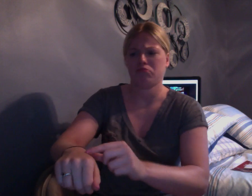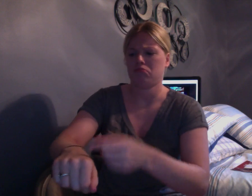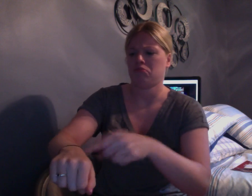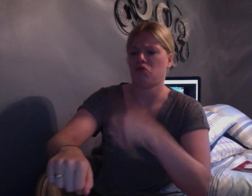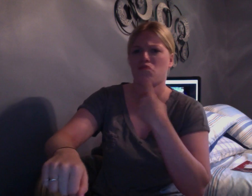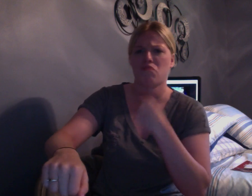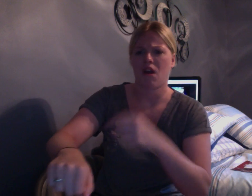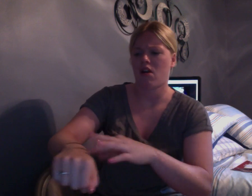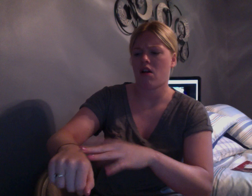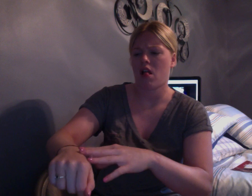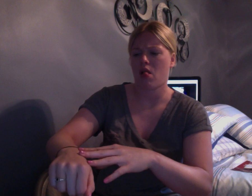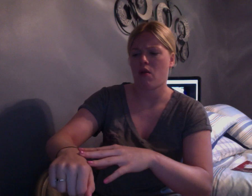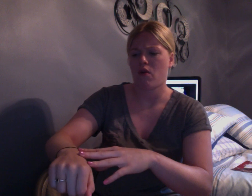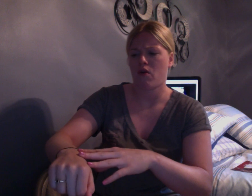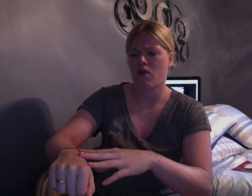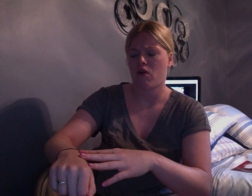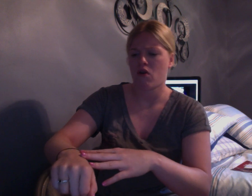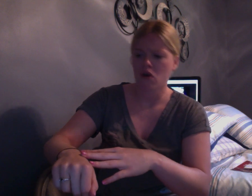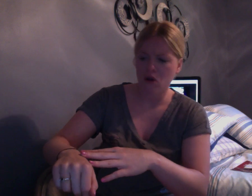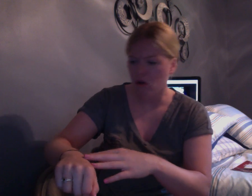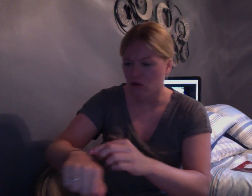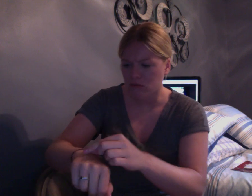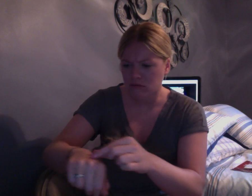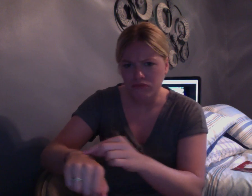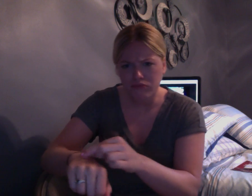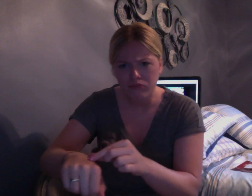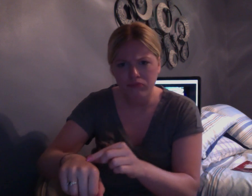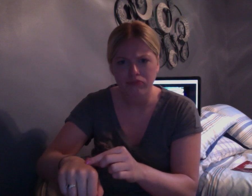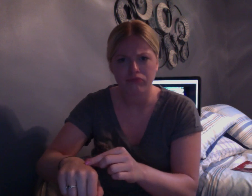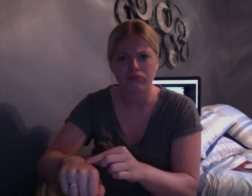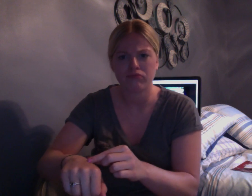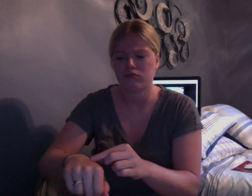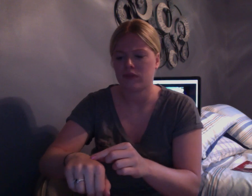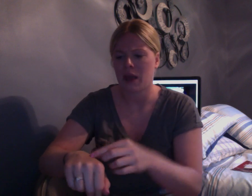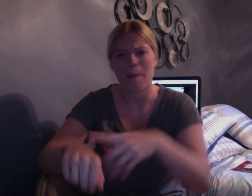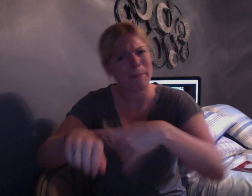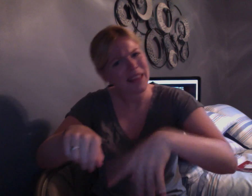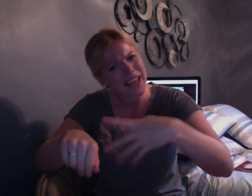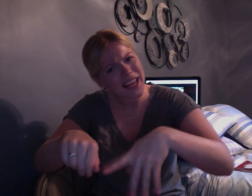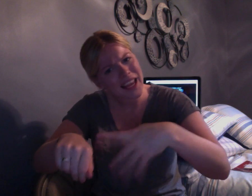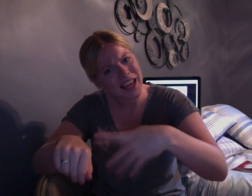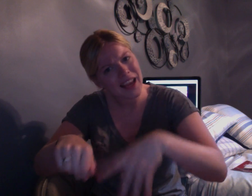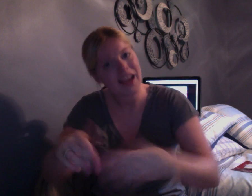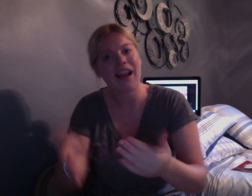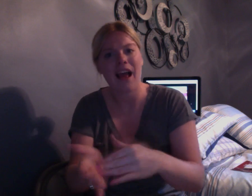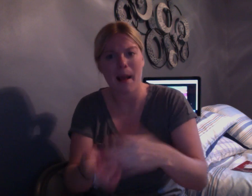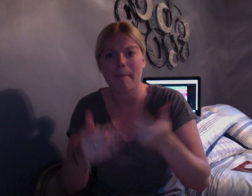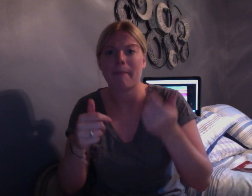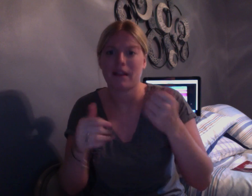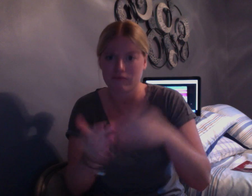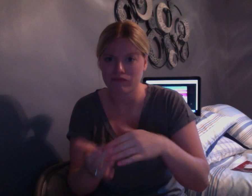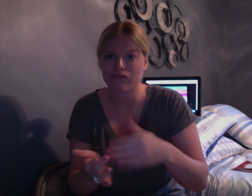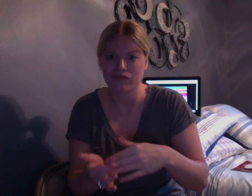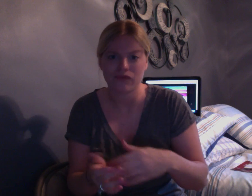A biopsy may be required to determine if the skin lesion is in fact a skin cancer. Skin cancers frequently invade surrounding